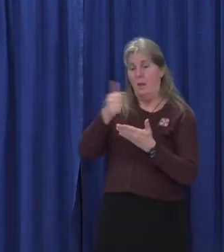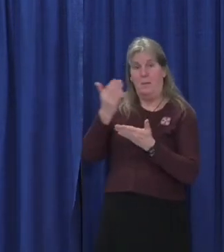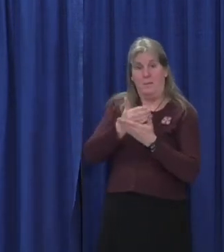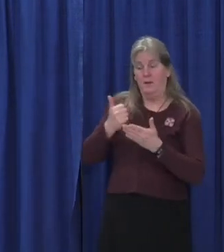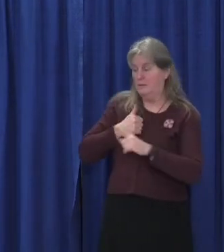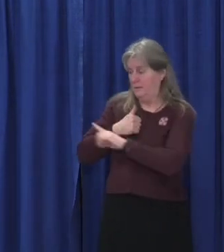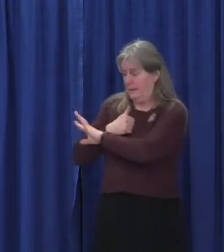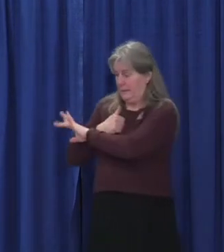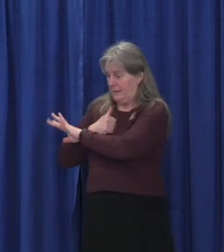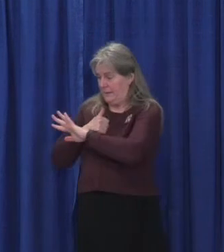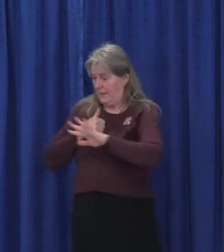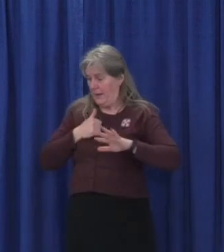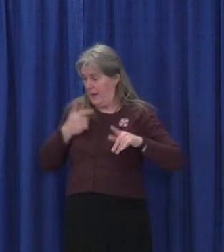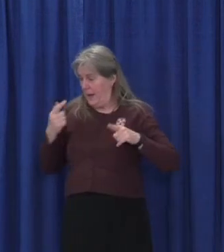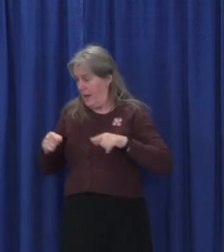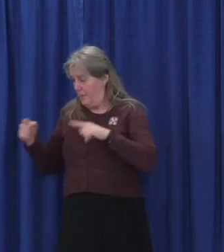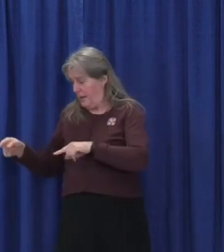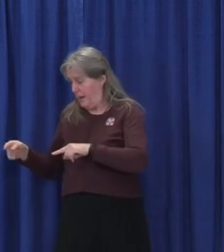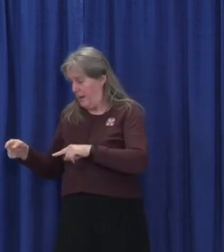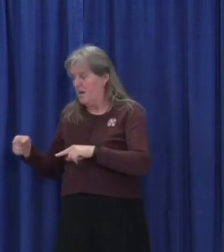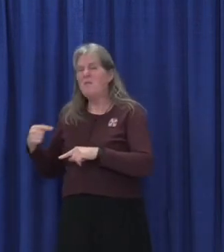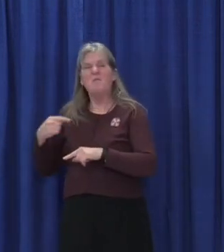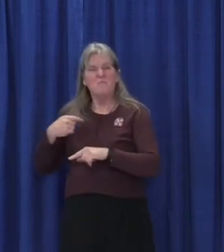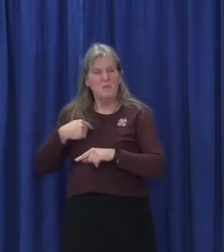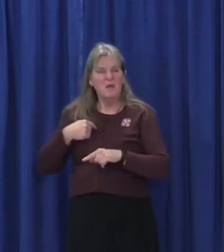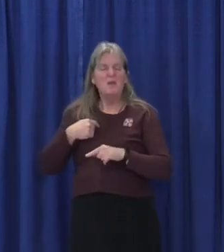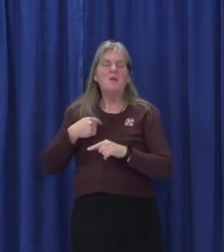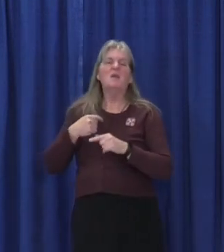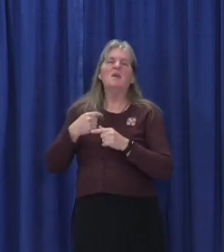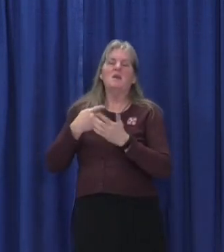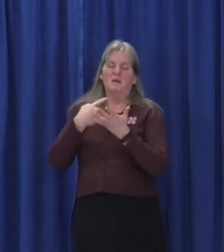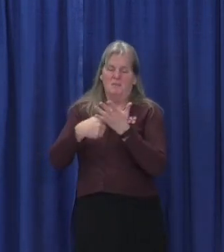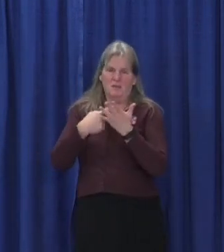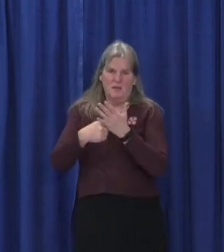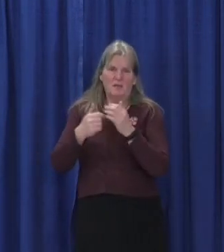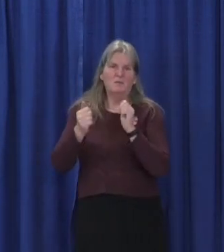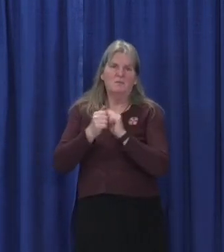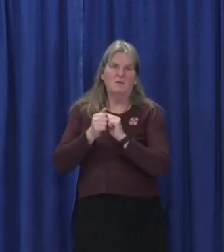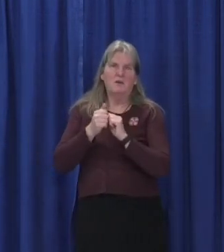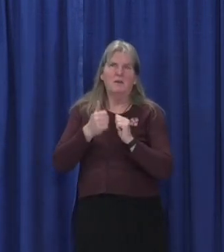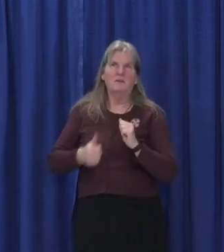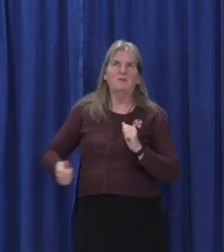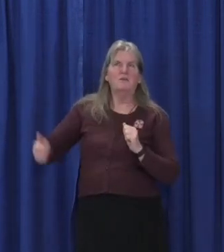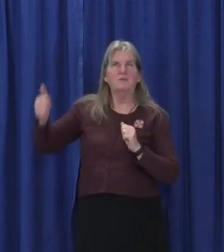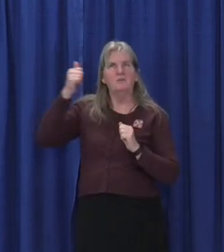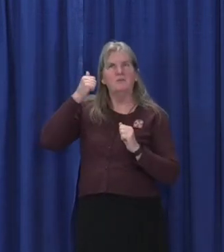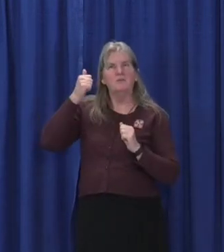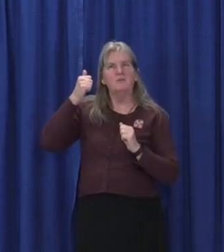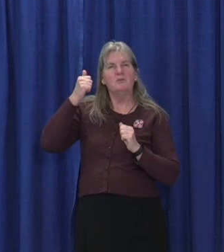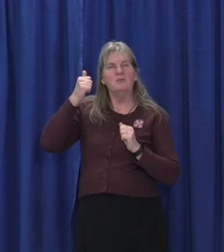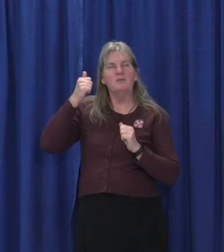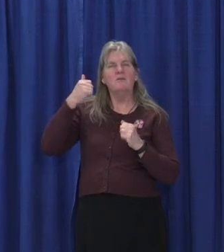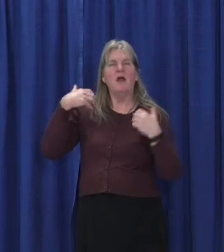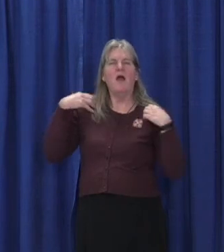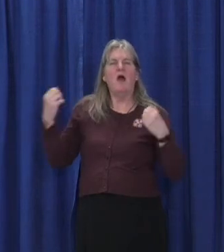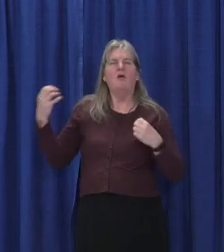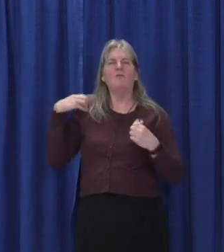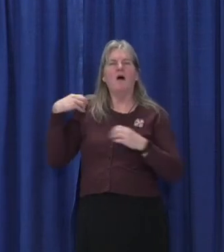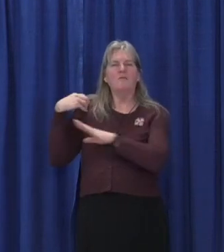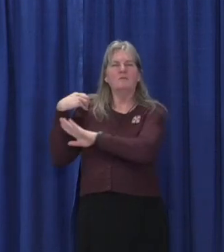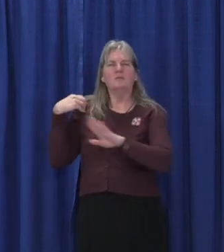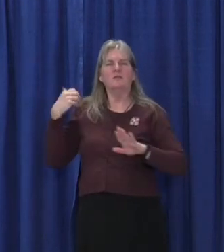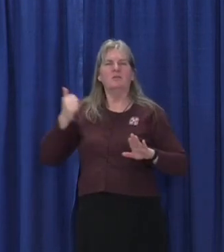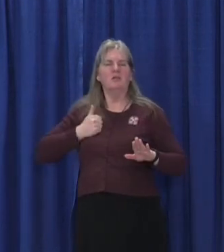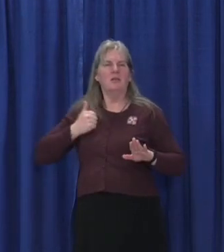and I myself have met with the chief medical officers of health across the country probably 6 or 7 times now since the